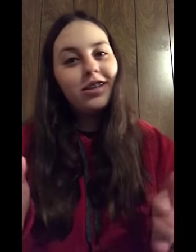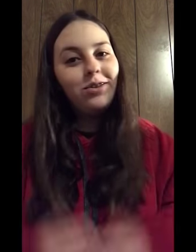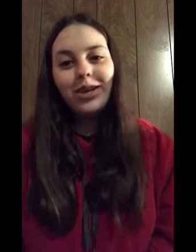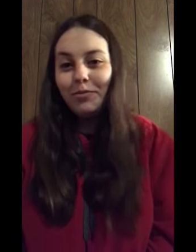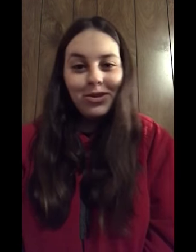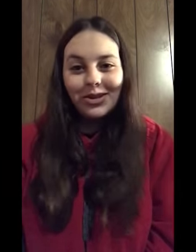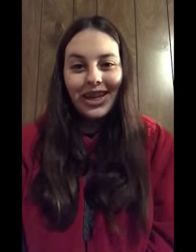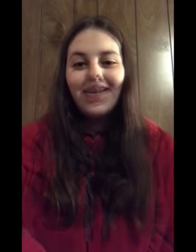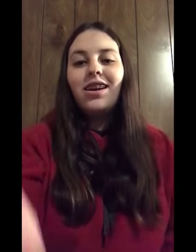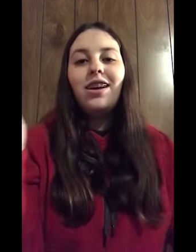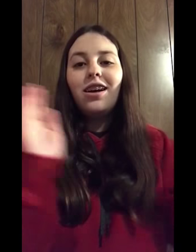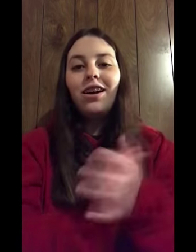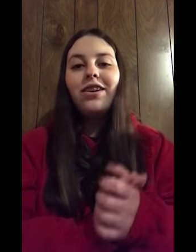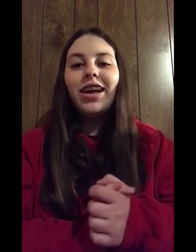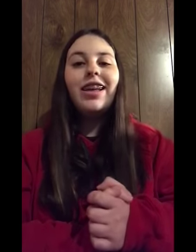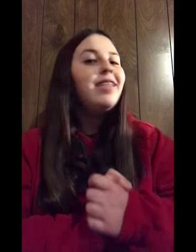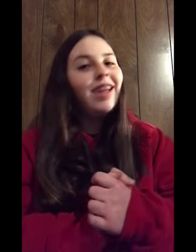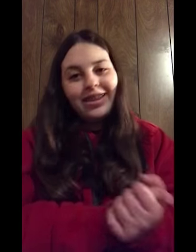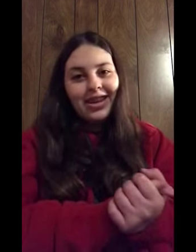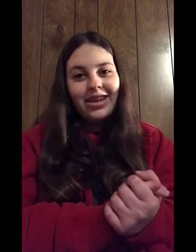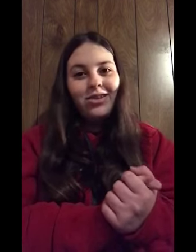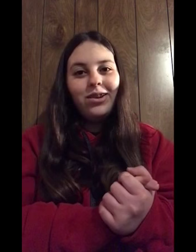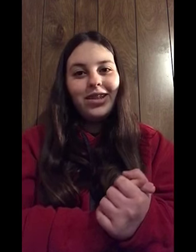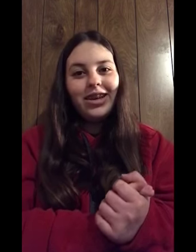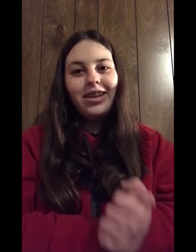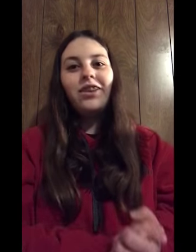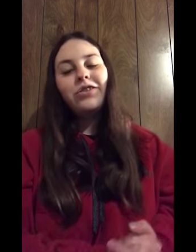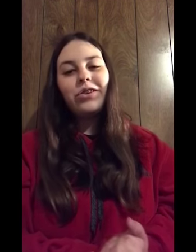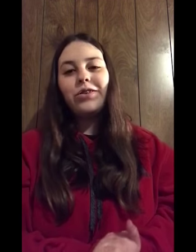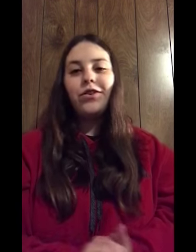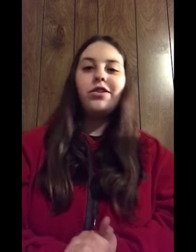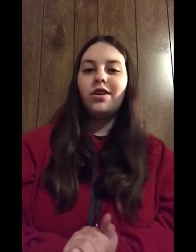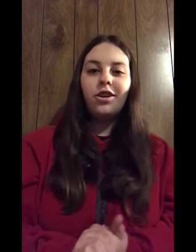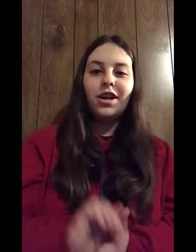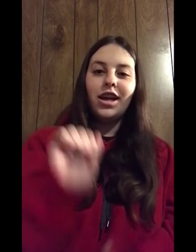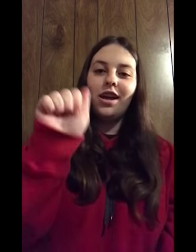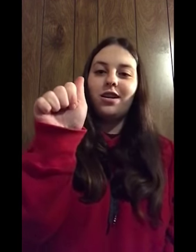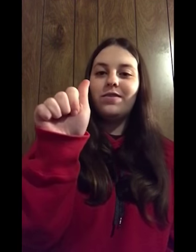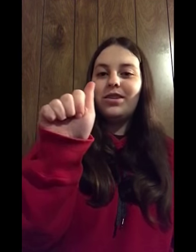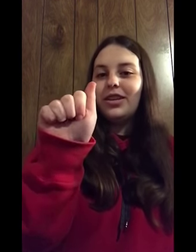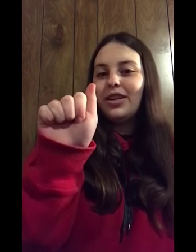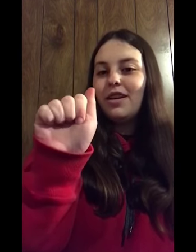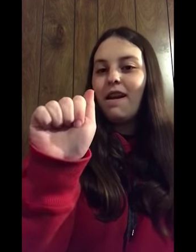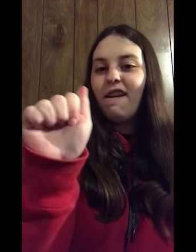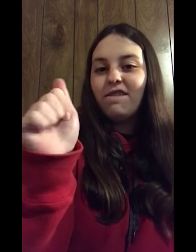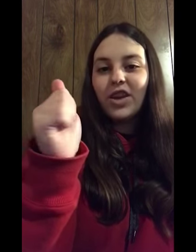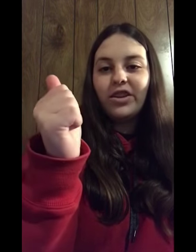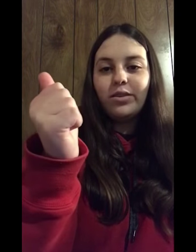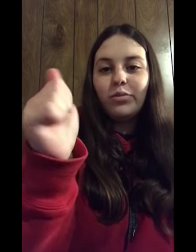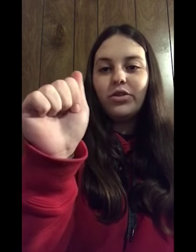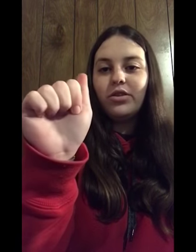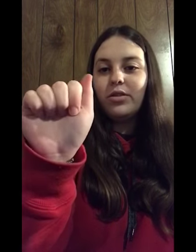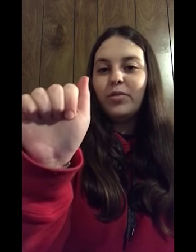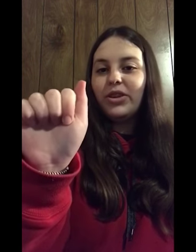you keep doing it. Okay, let's get into it then. So the first letter A, obviously, very simple, to the point.